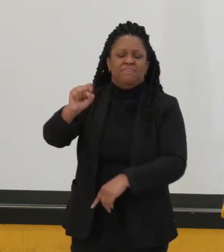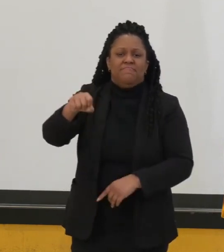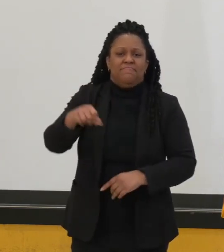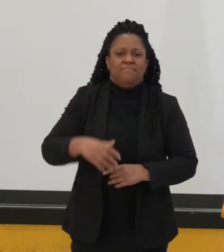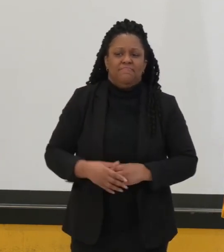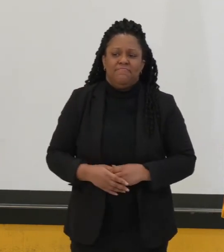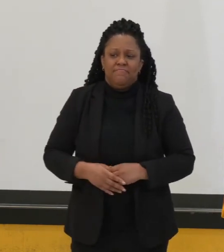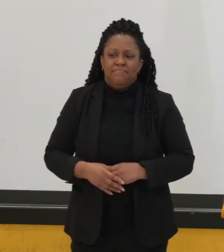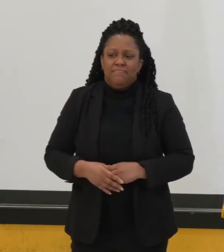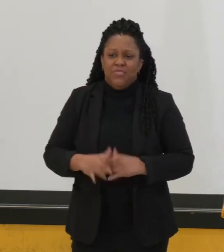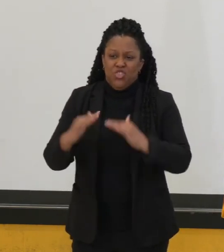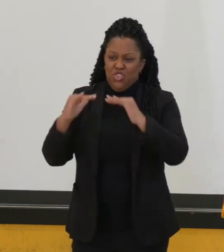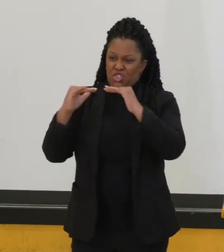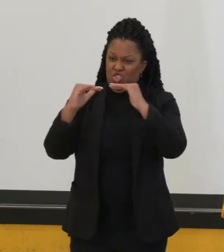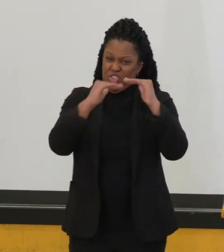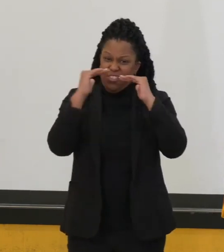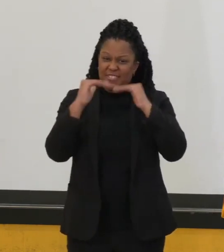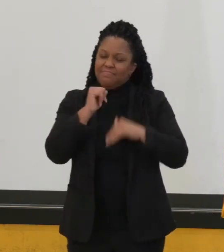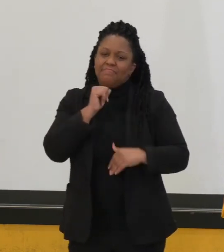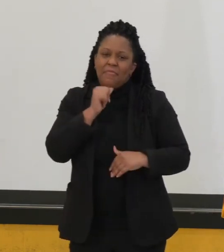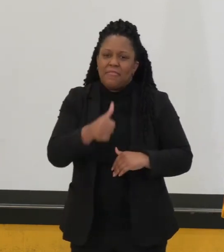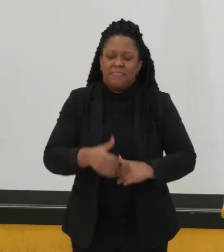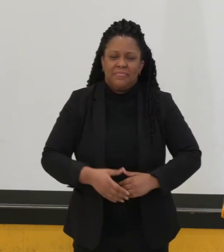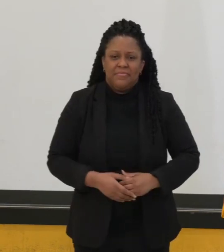For the Wright family,